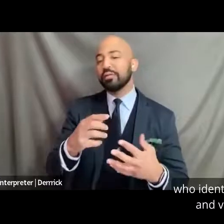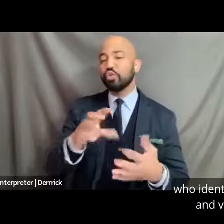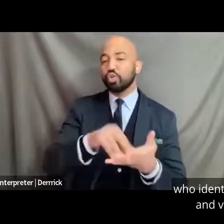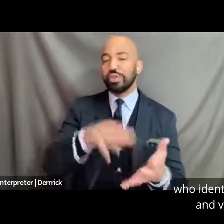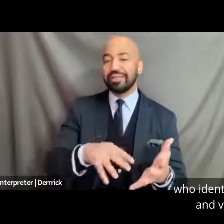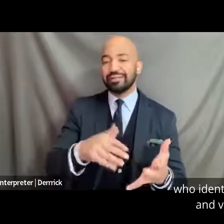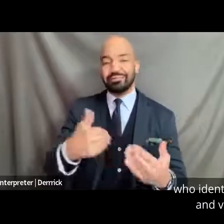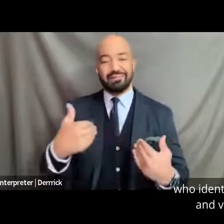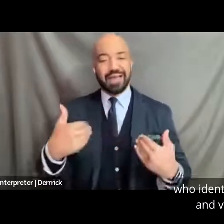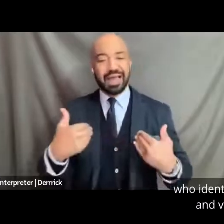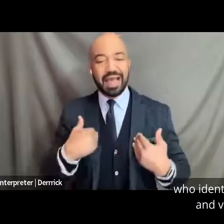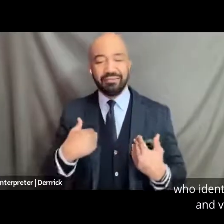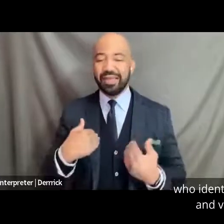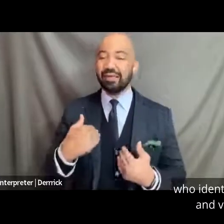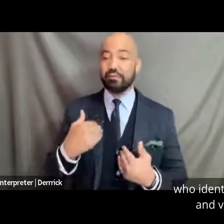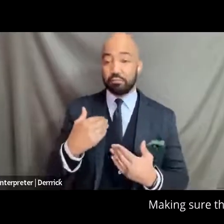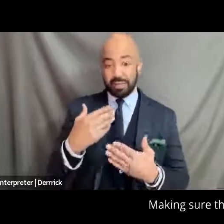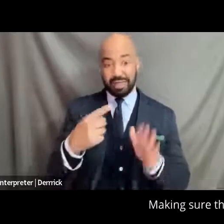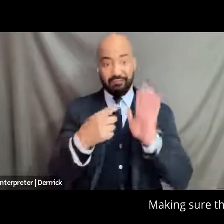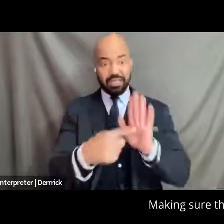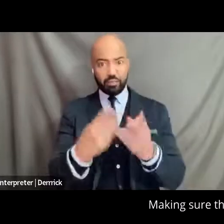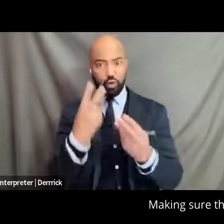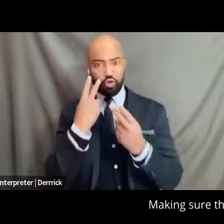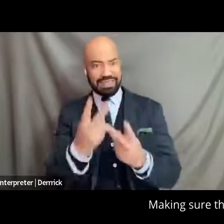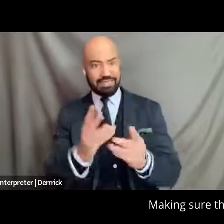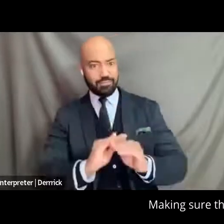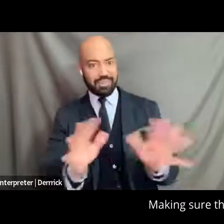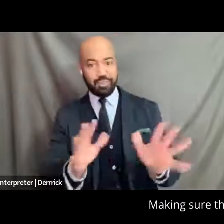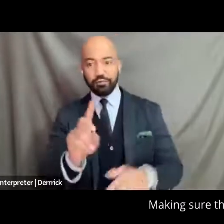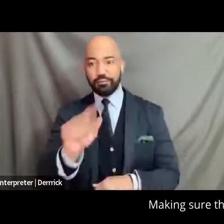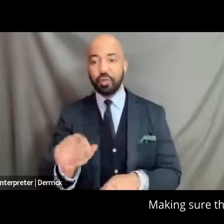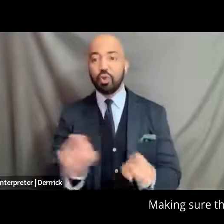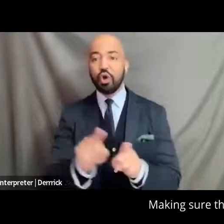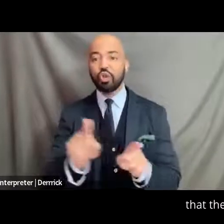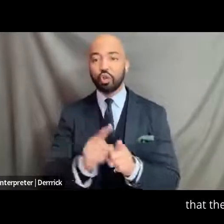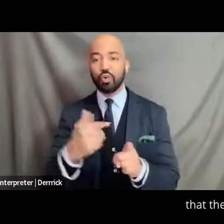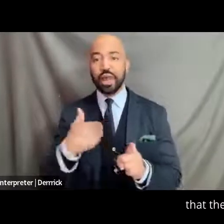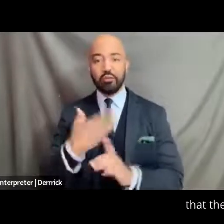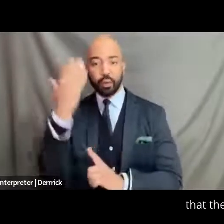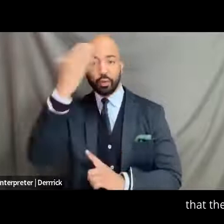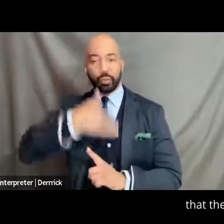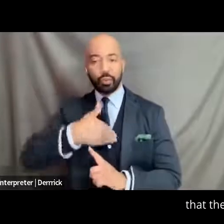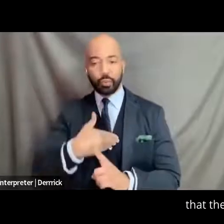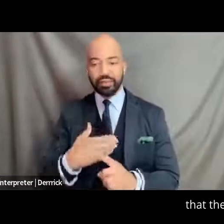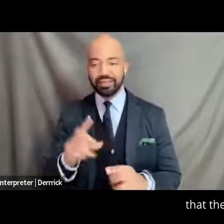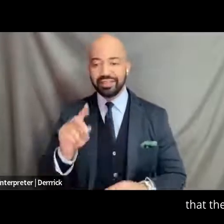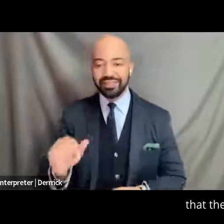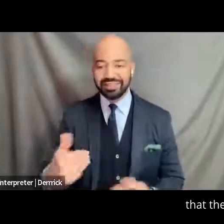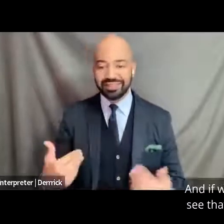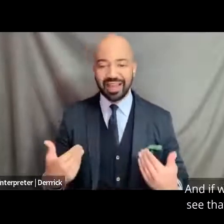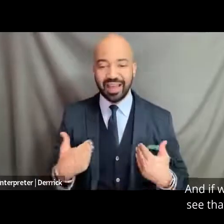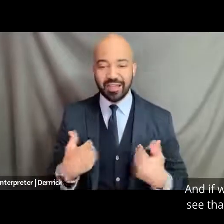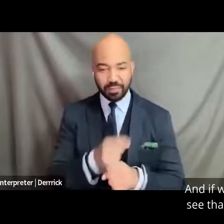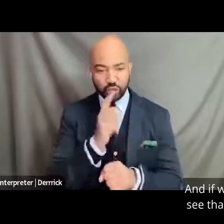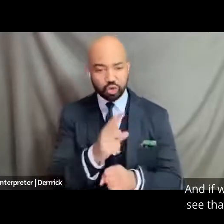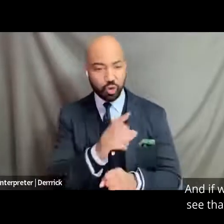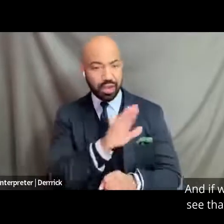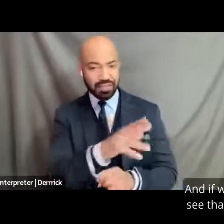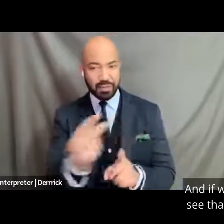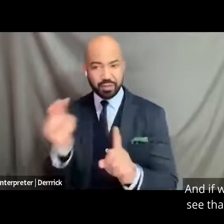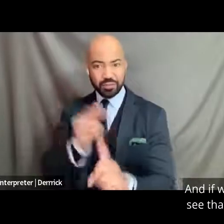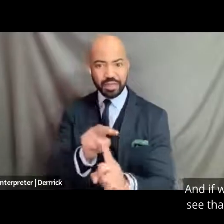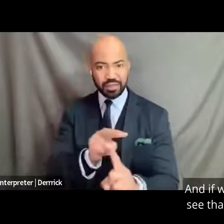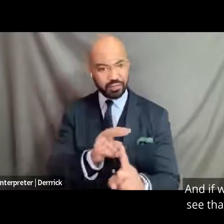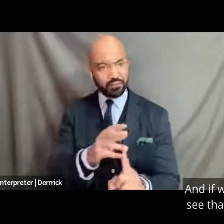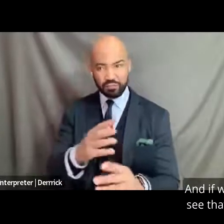invisible and visible disabilities making sure that they have you know perspectives that they have the agency um and